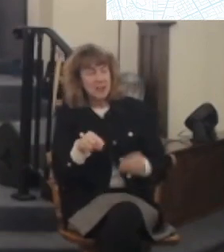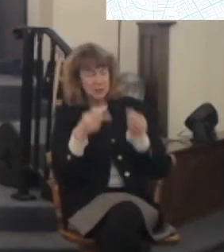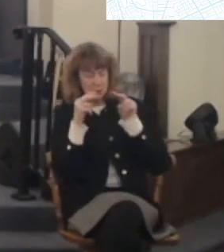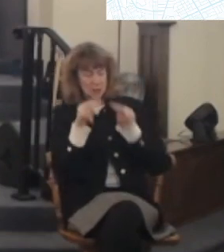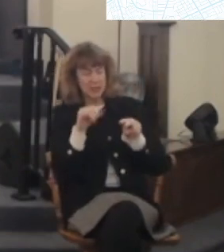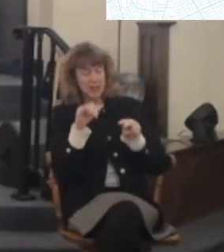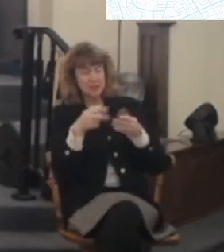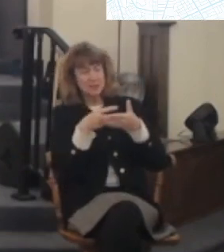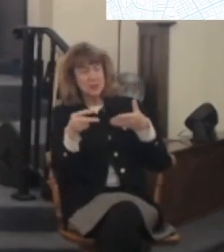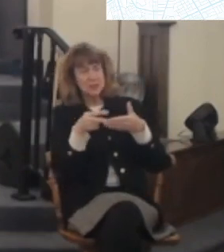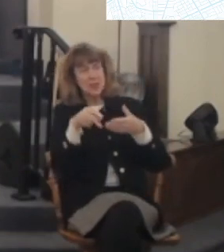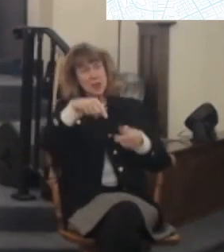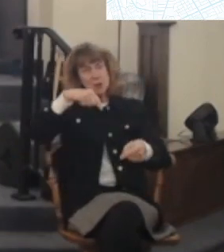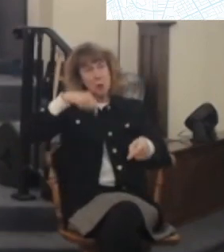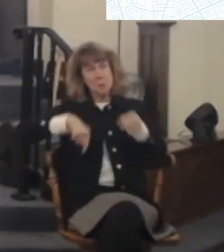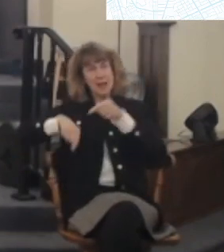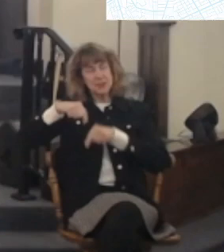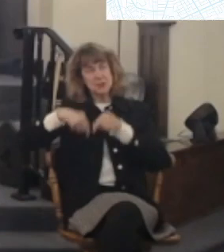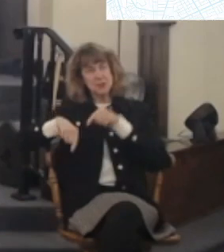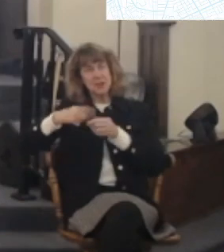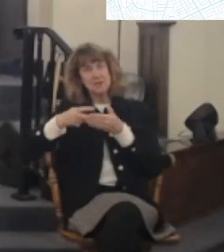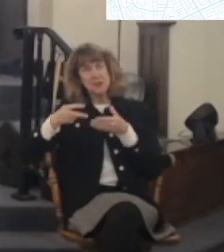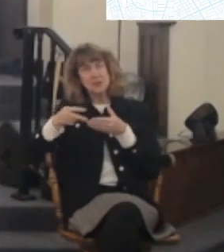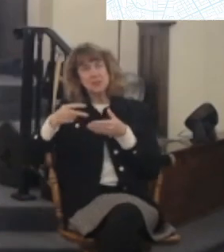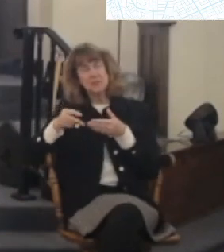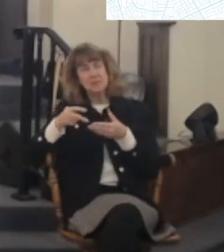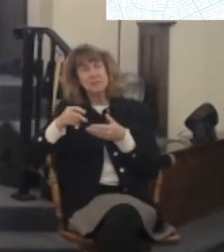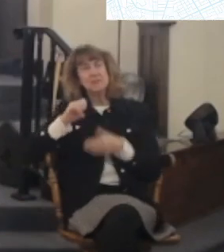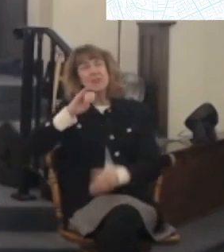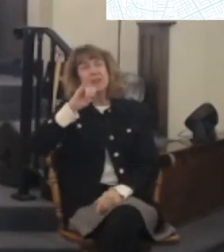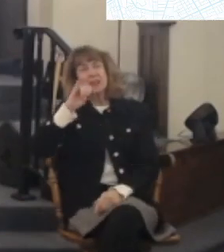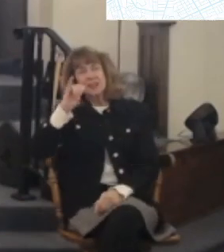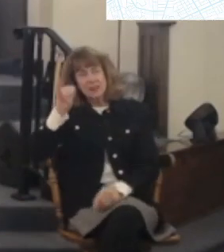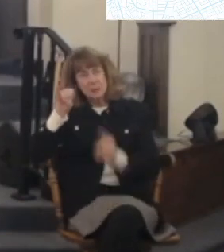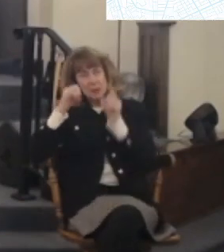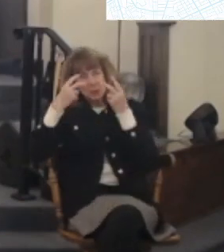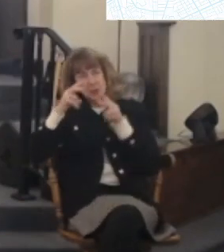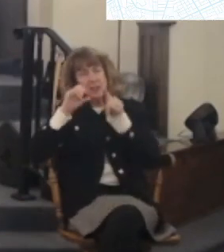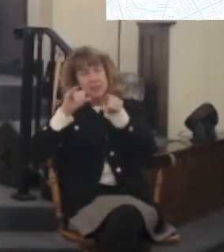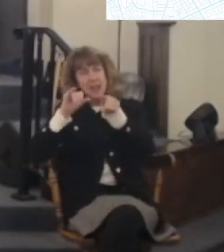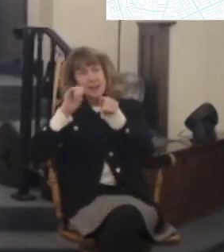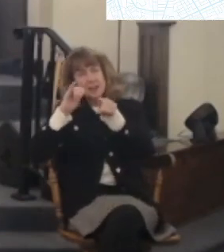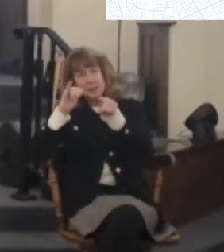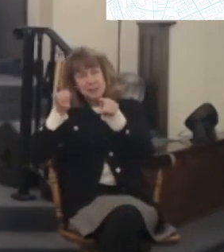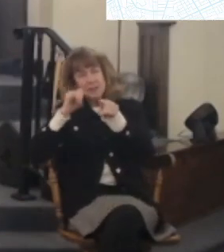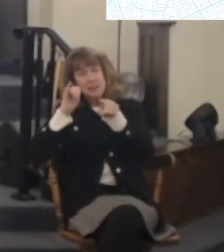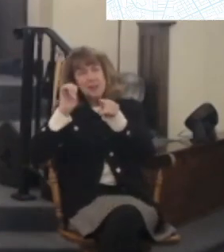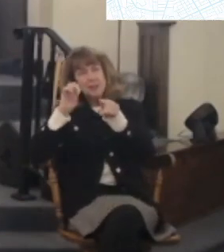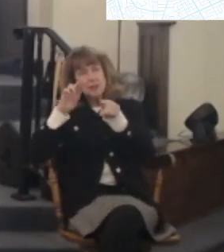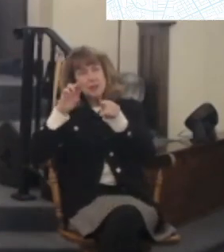this scripture, can you go back to the scripture on there, the Jeremiah? If you're looking at this scripture,